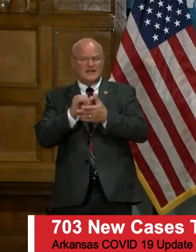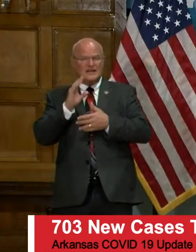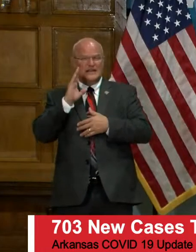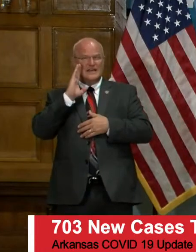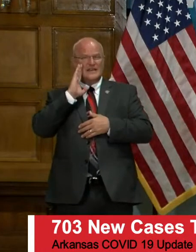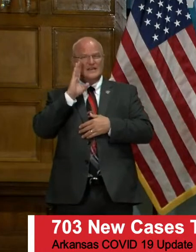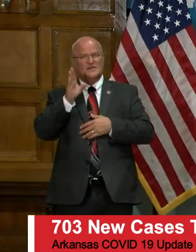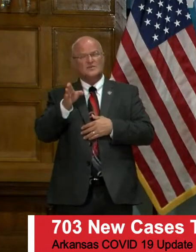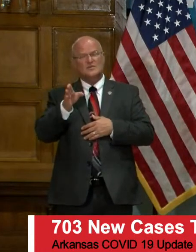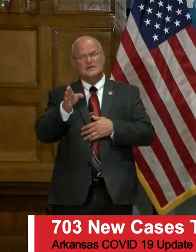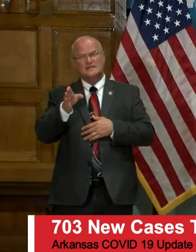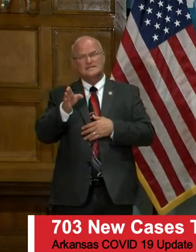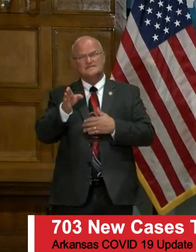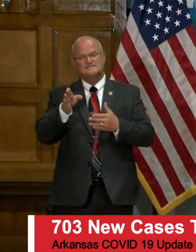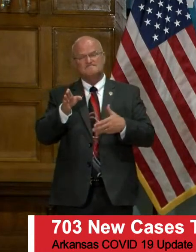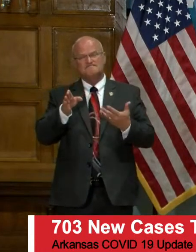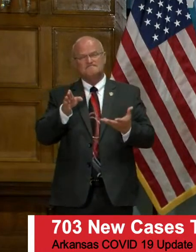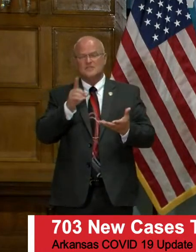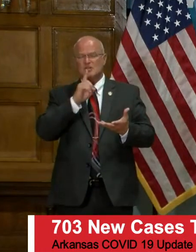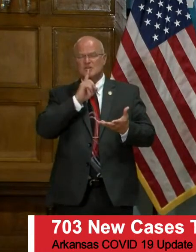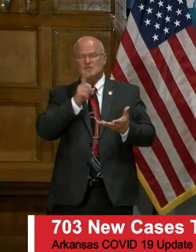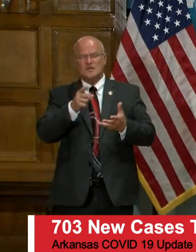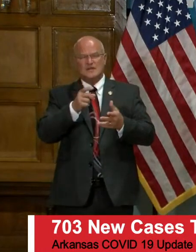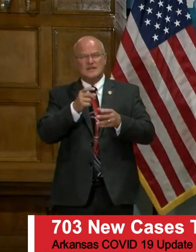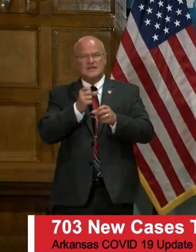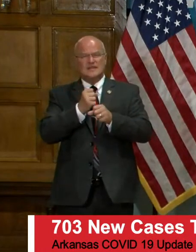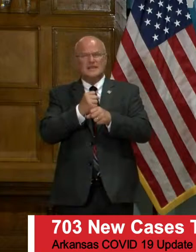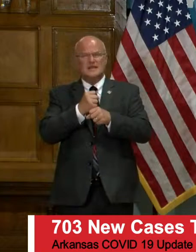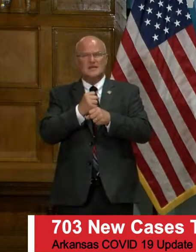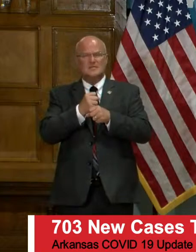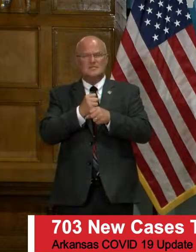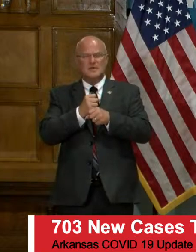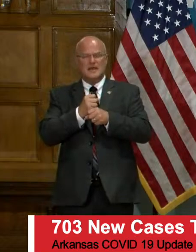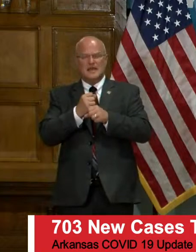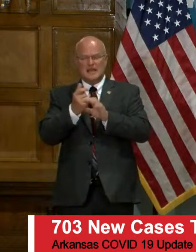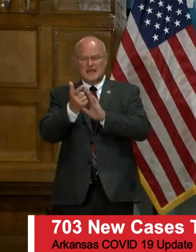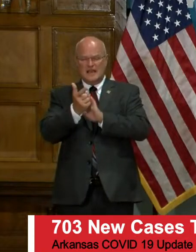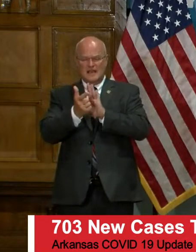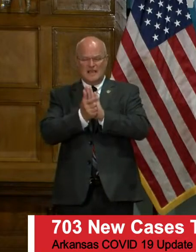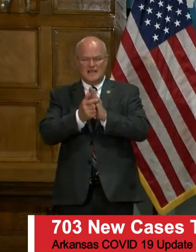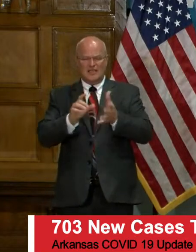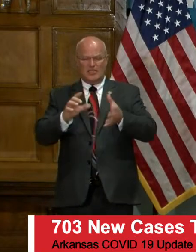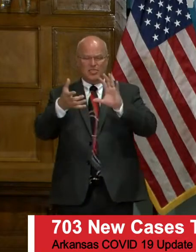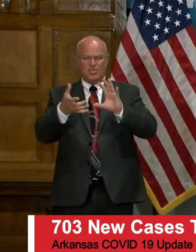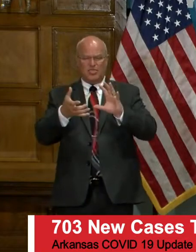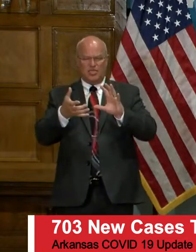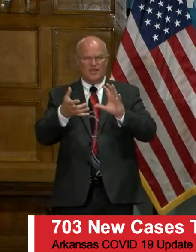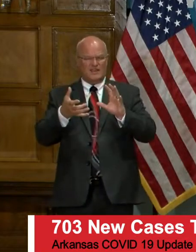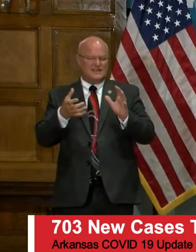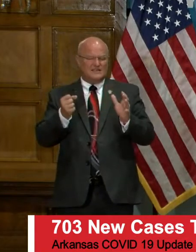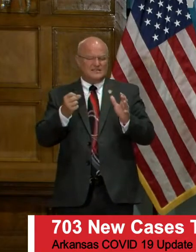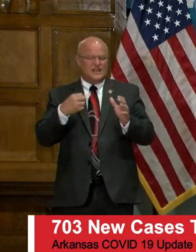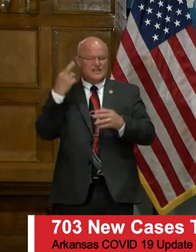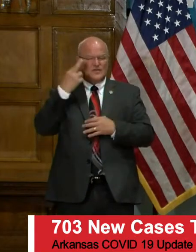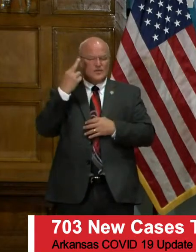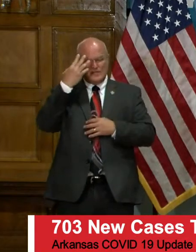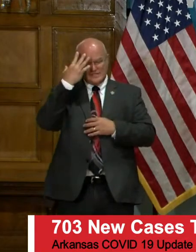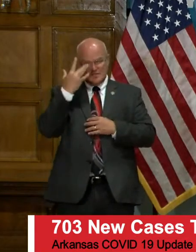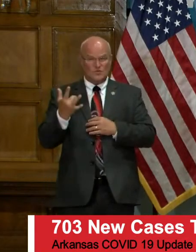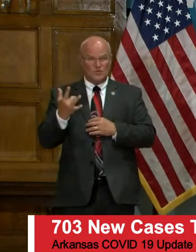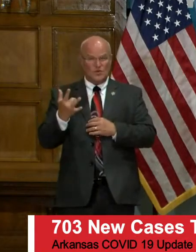going to really make the directive illegitimate to begin with. So that's the reason